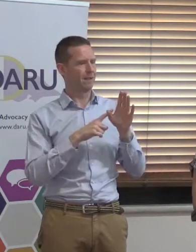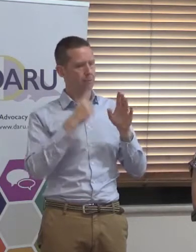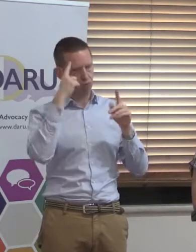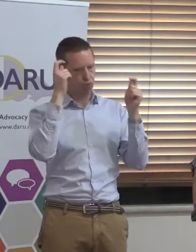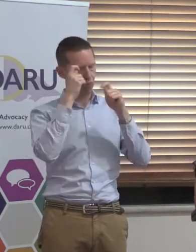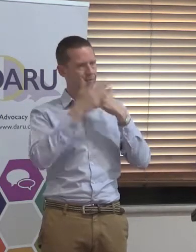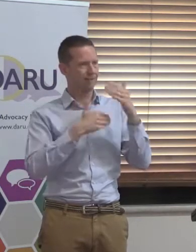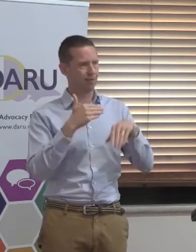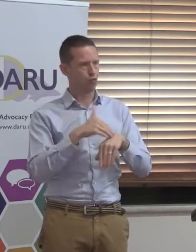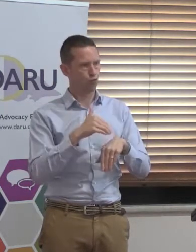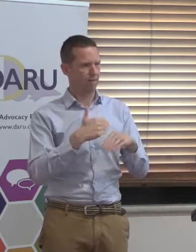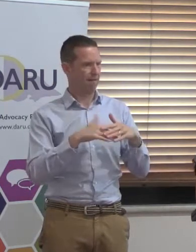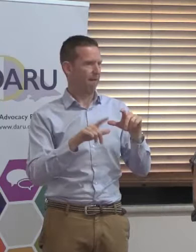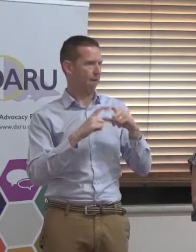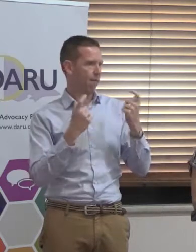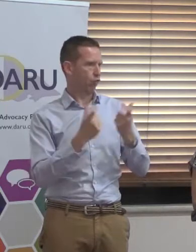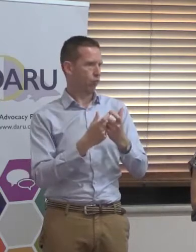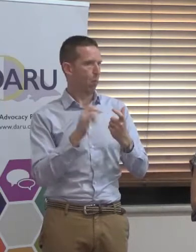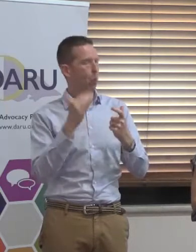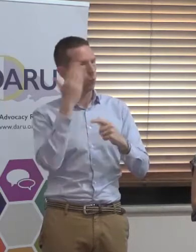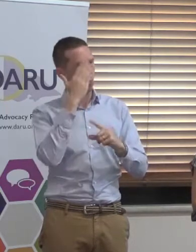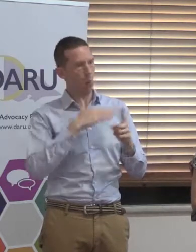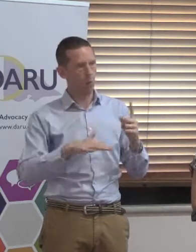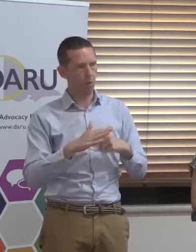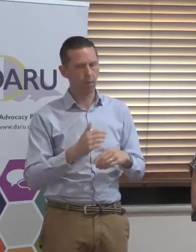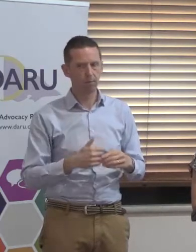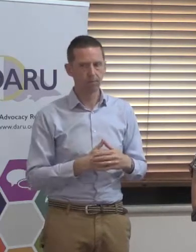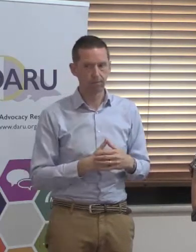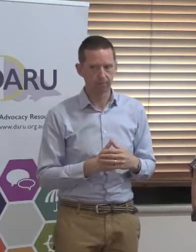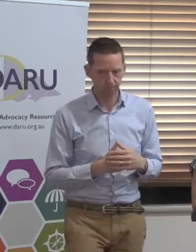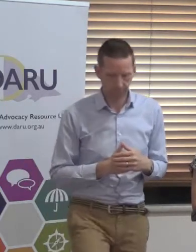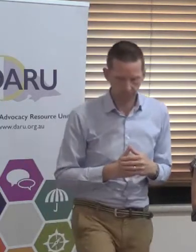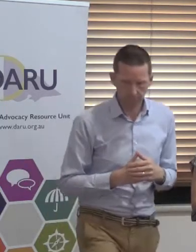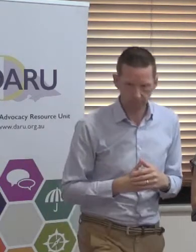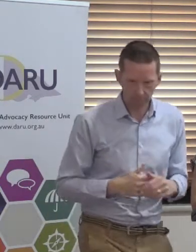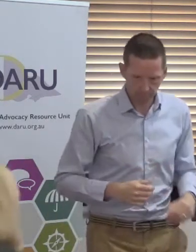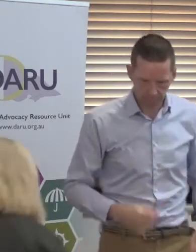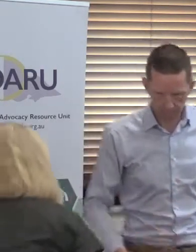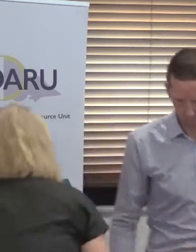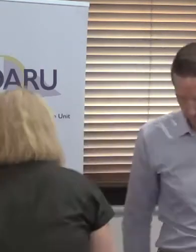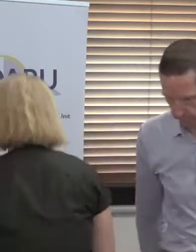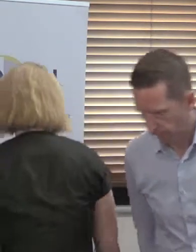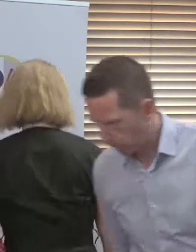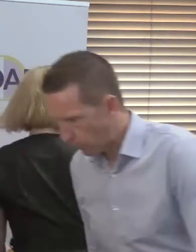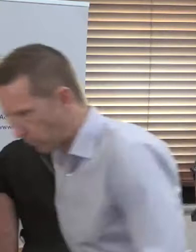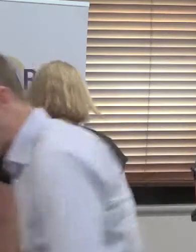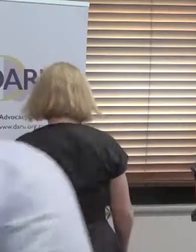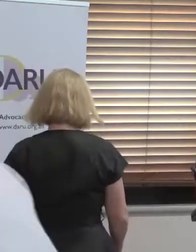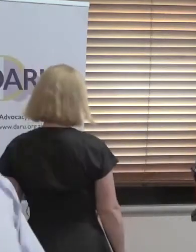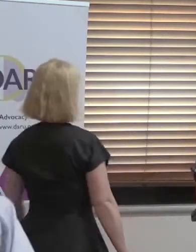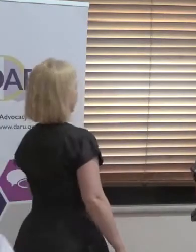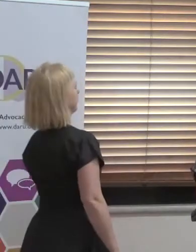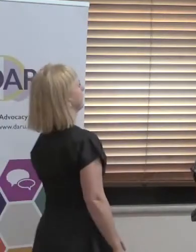processing issues in the classroom or in a school setting. And then, as I mentioned, a